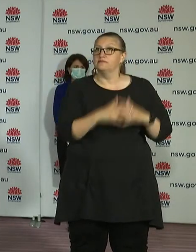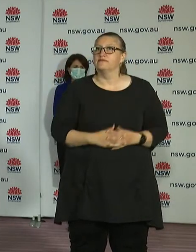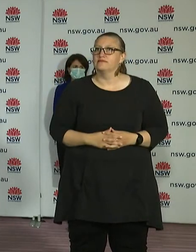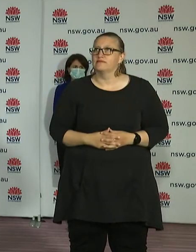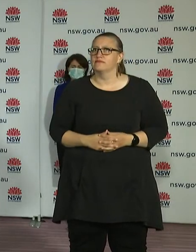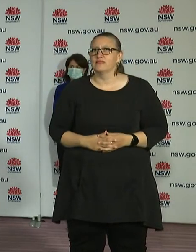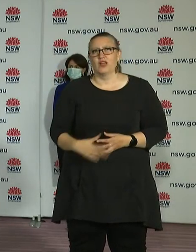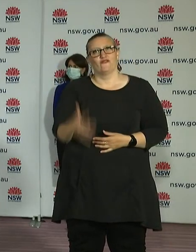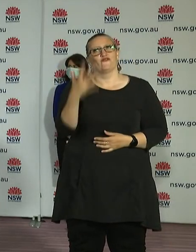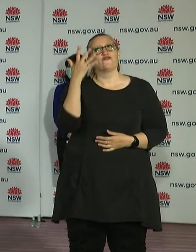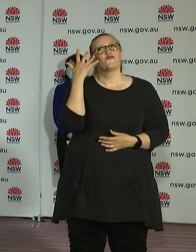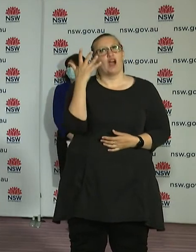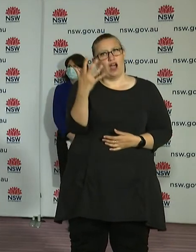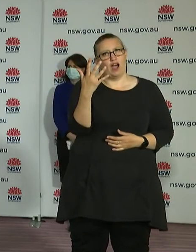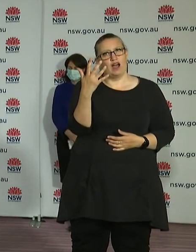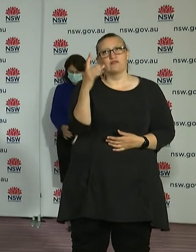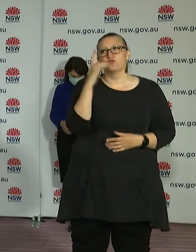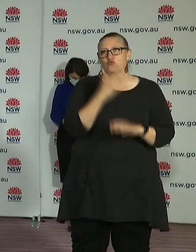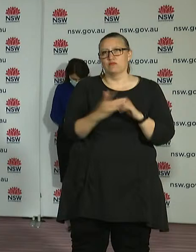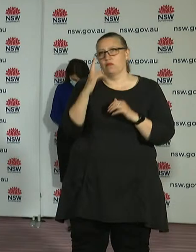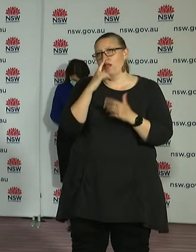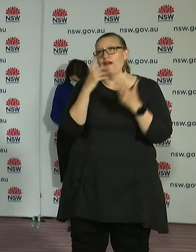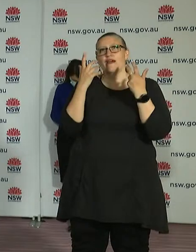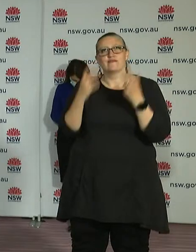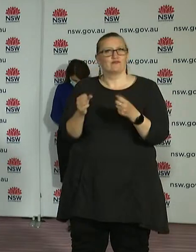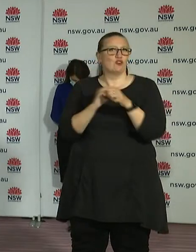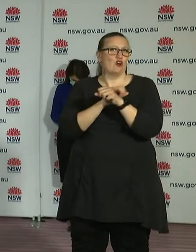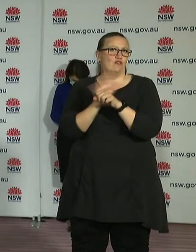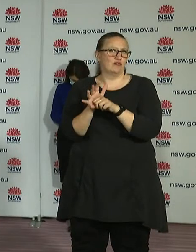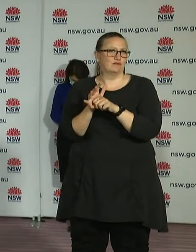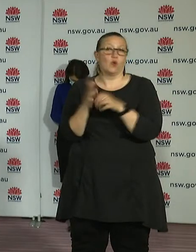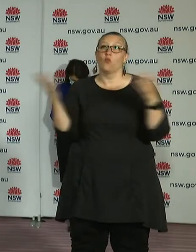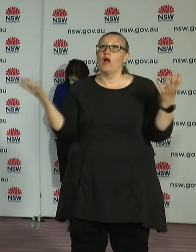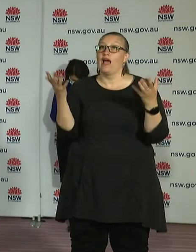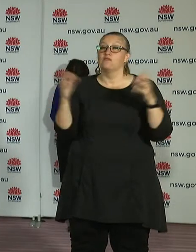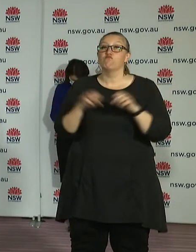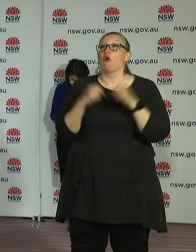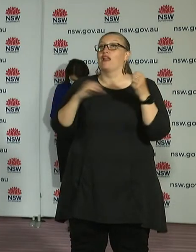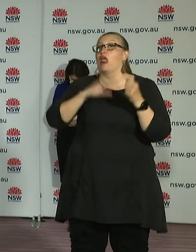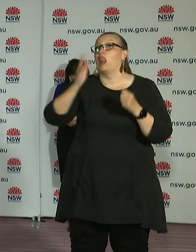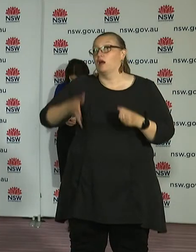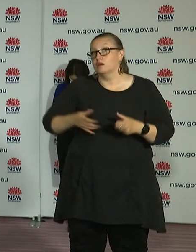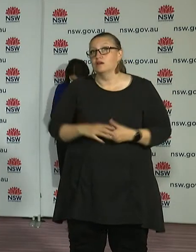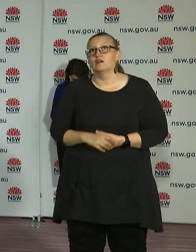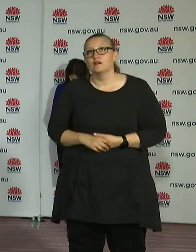had 5 new cases last night in the Far West. They're all in Broken Hill.